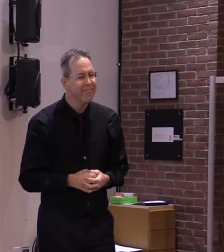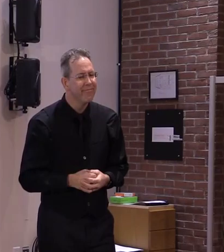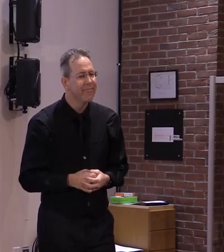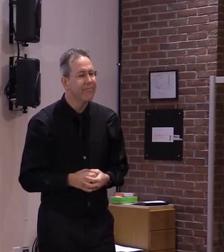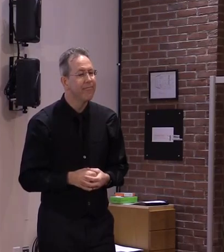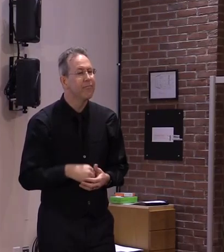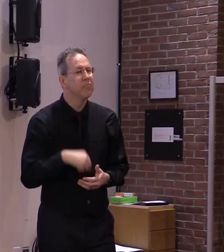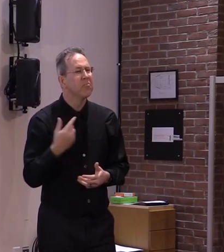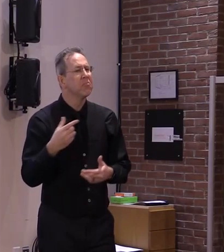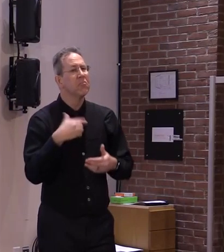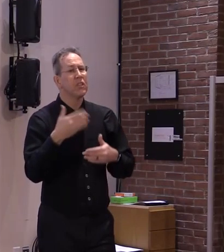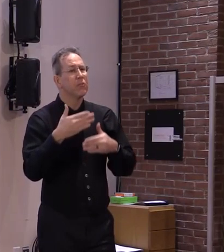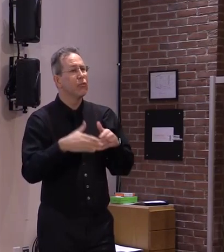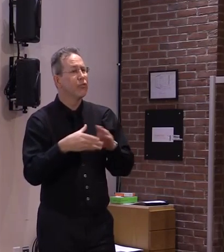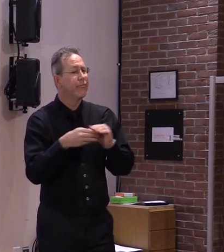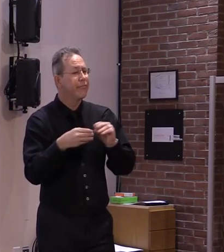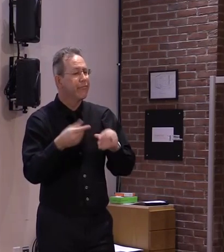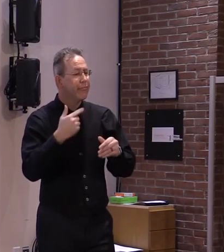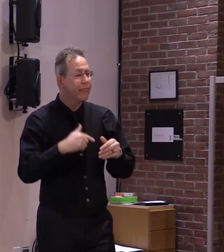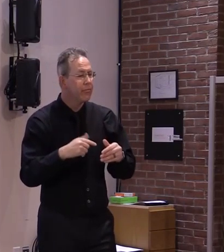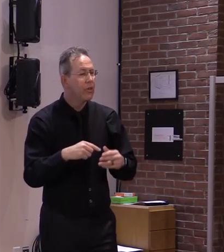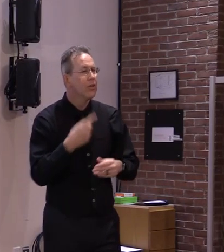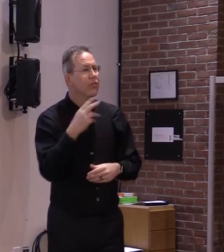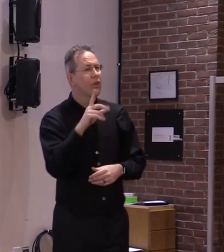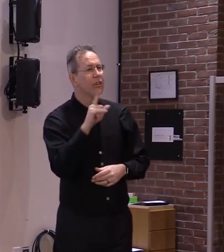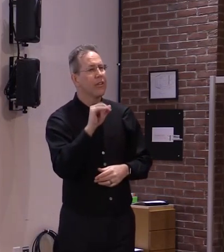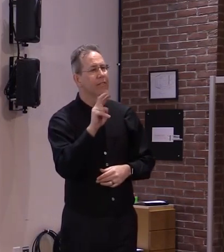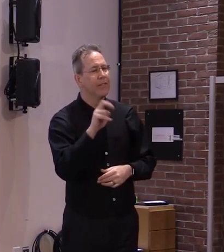presentation over to Dr. Levine.